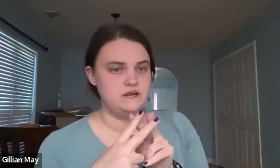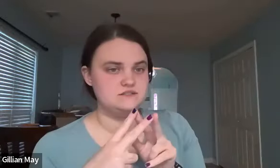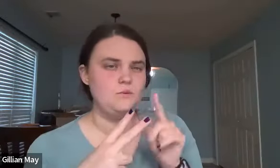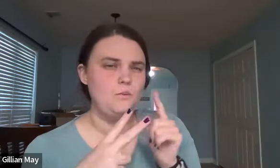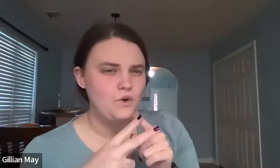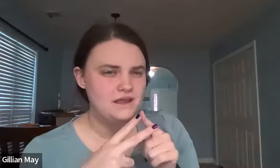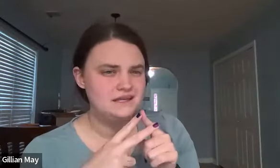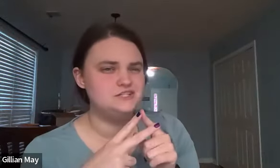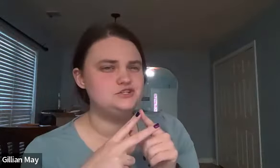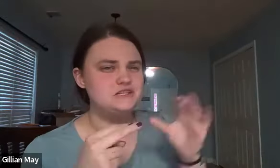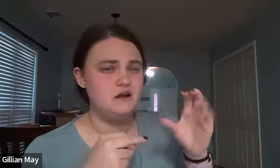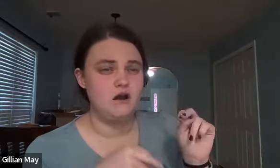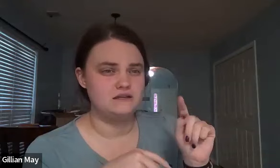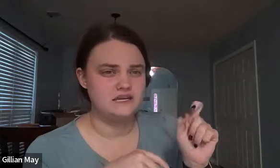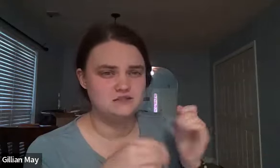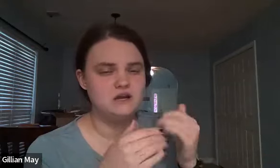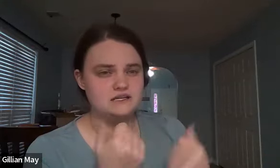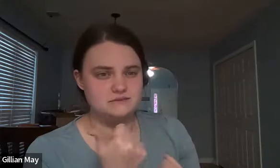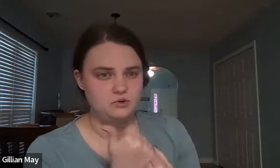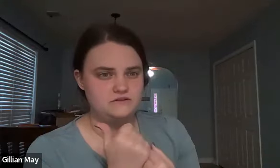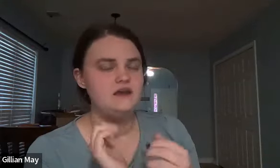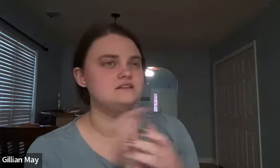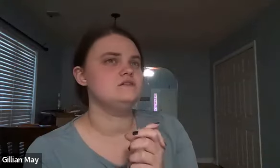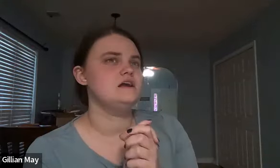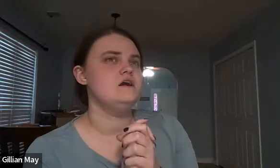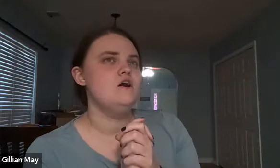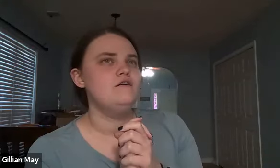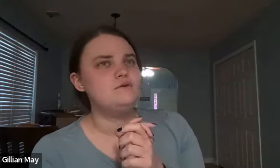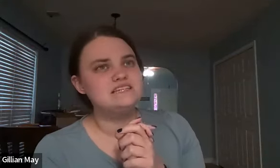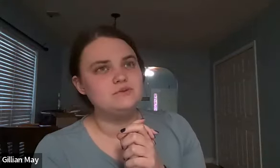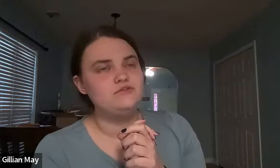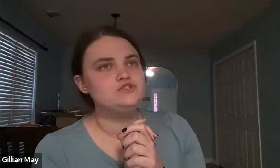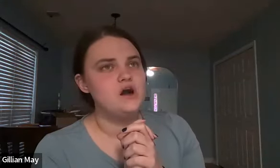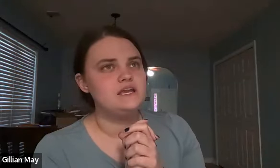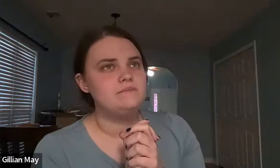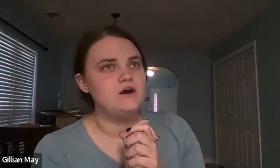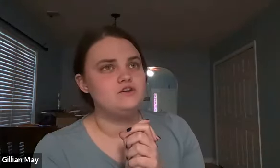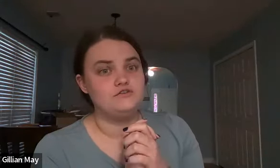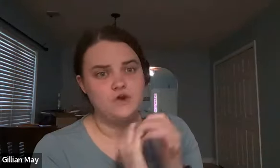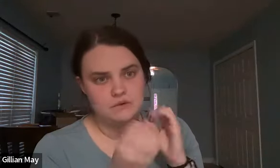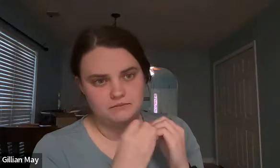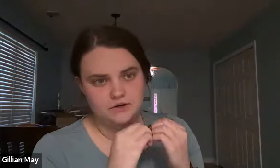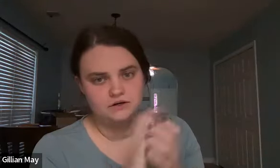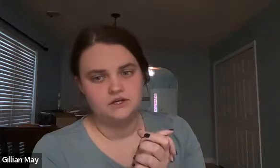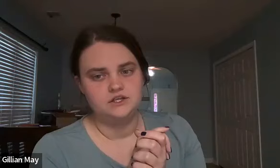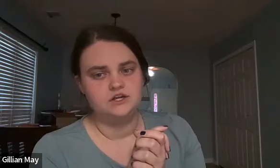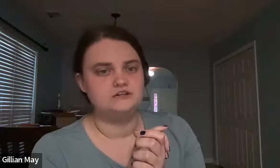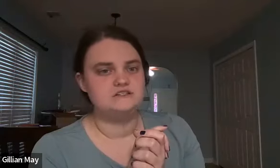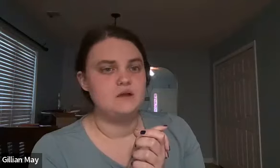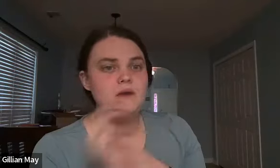ways. One is usually context will kind of support that. So like, for example, if you're talking about your phone number, and you're saying, well, my